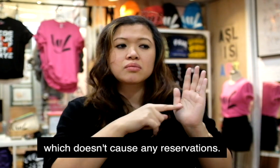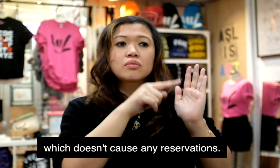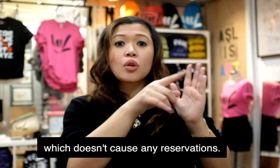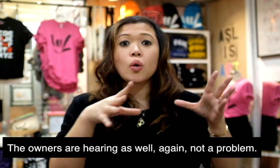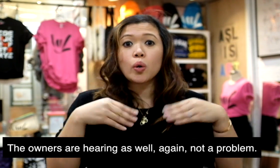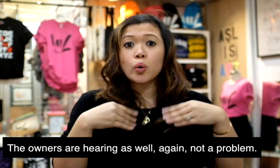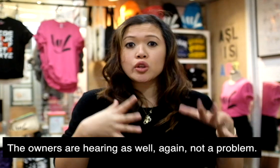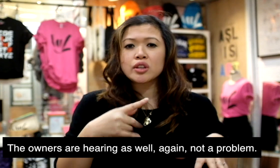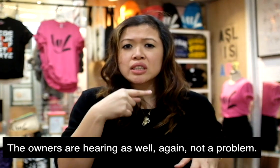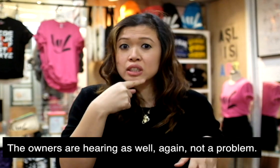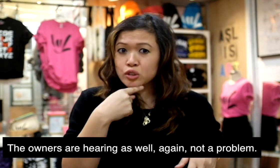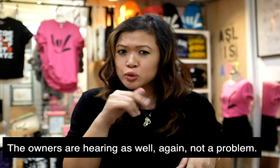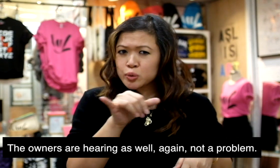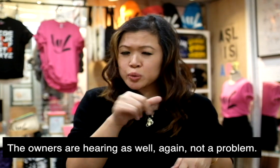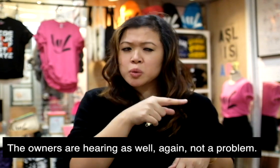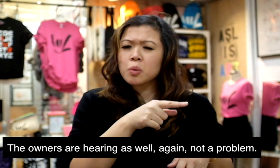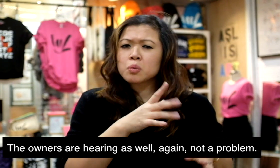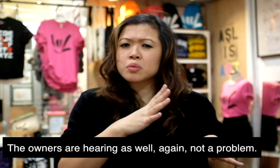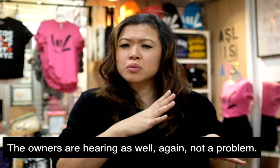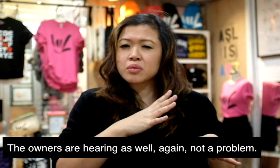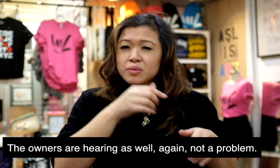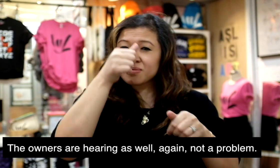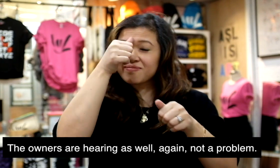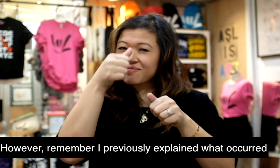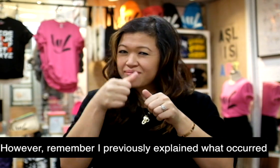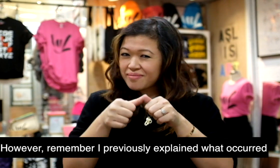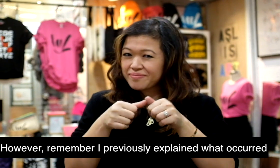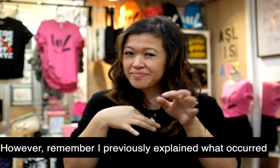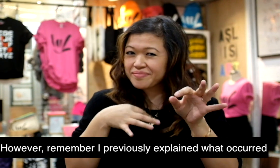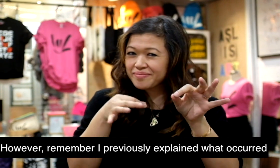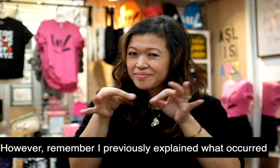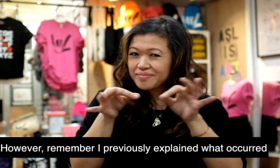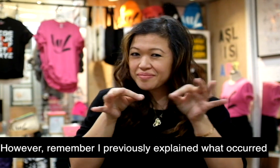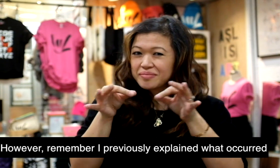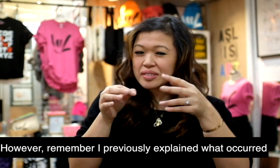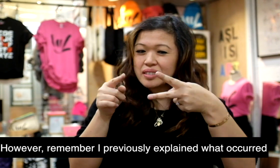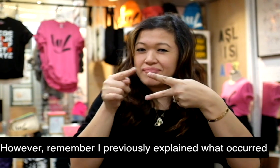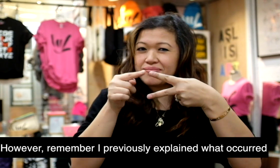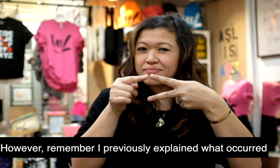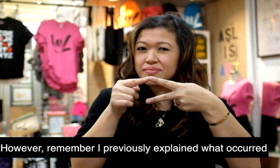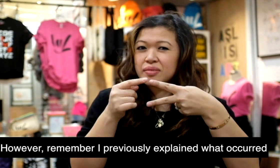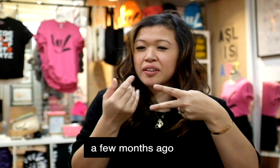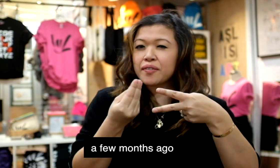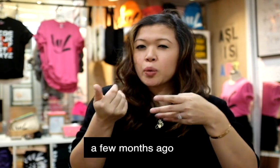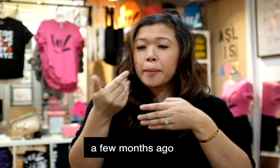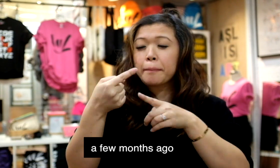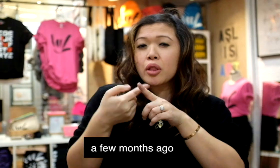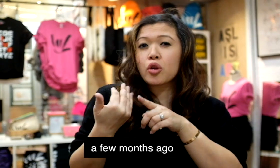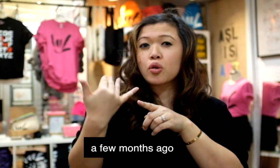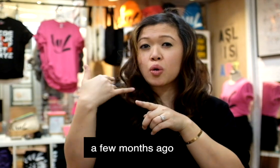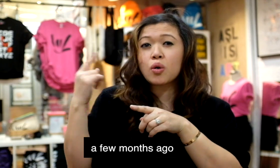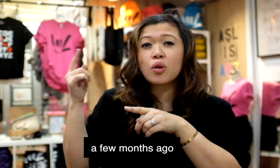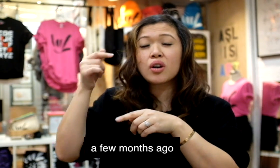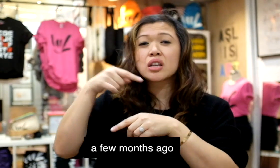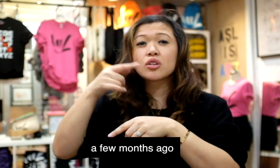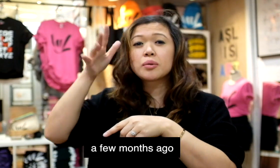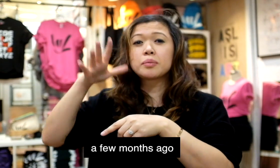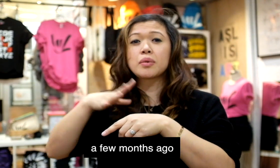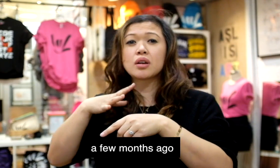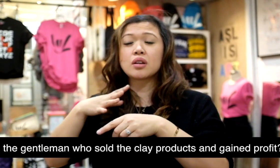fine, but the owner was hearing as well. Again, not a problem. Remember, as I explained previously, that things that happened a few months ago with